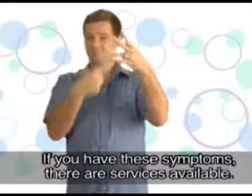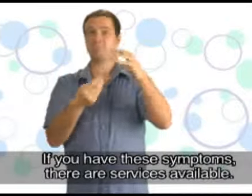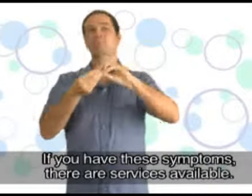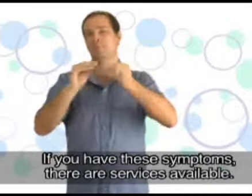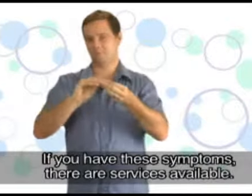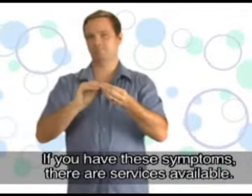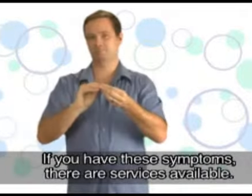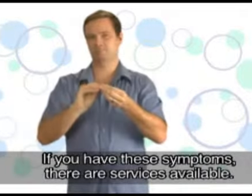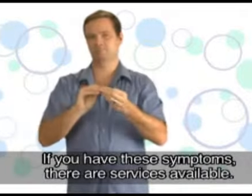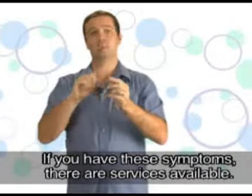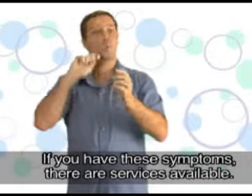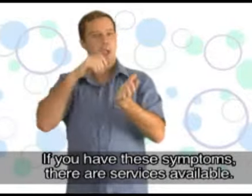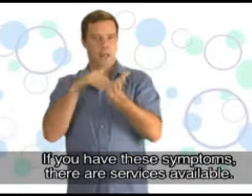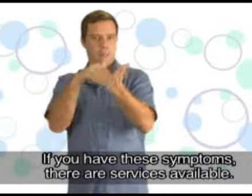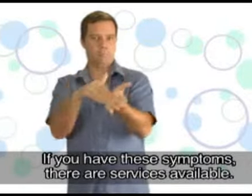If you have these symptoms, there are services available.